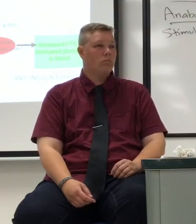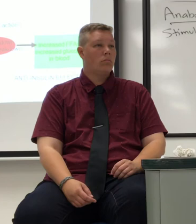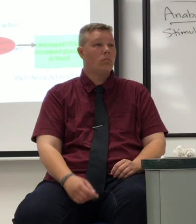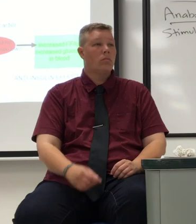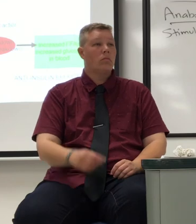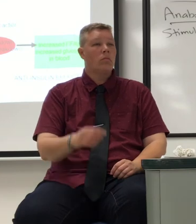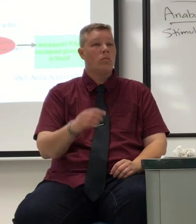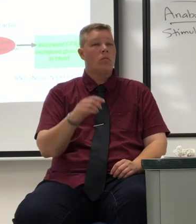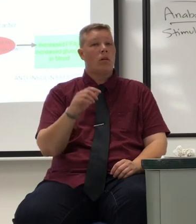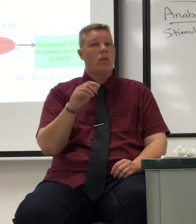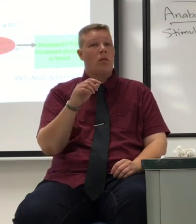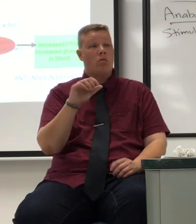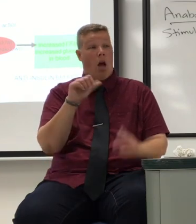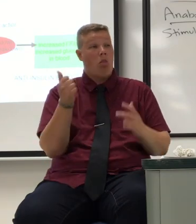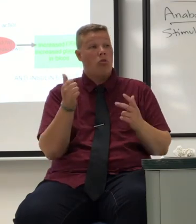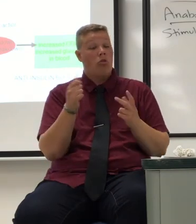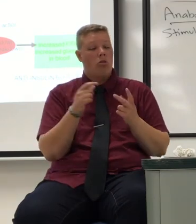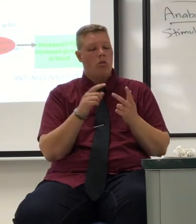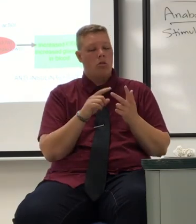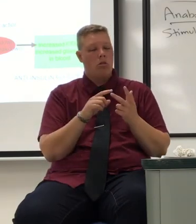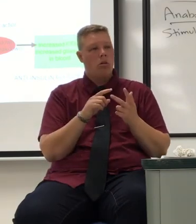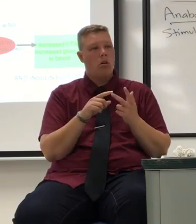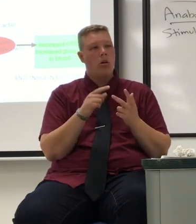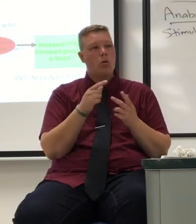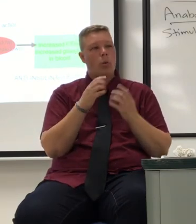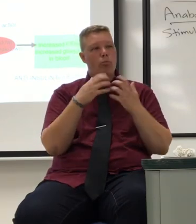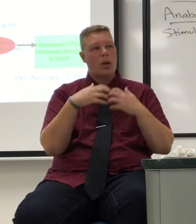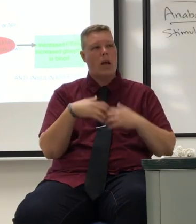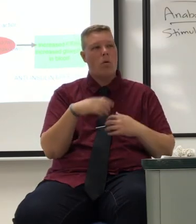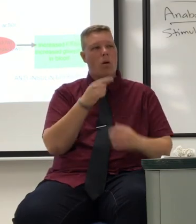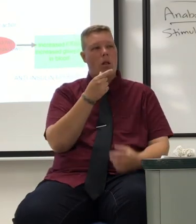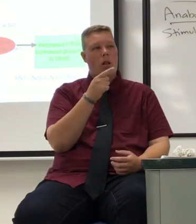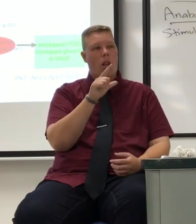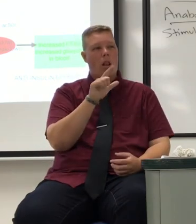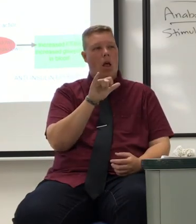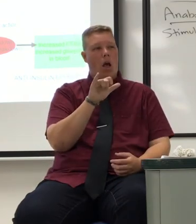The other thing is you're going to break down glycogen.